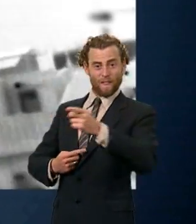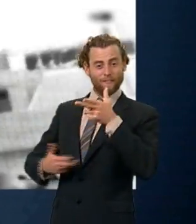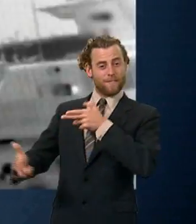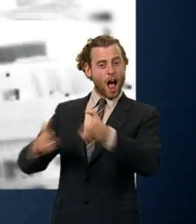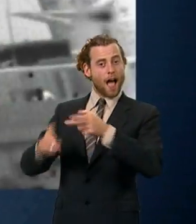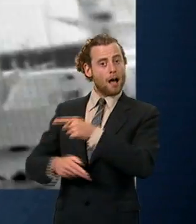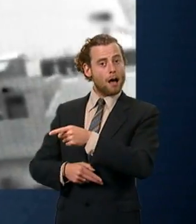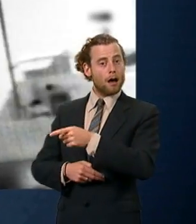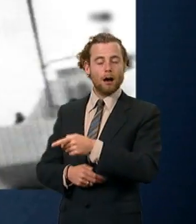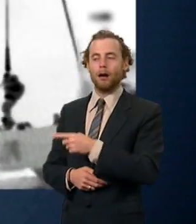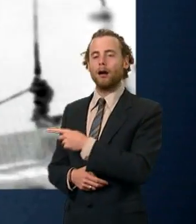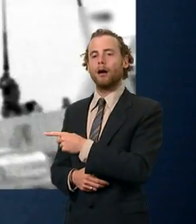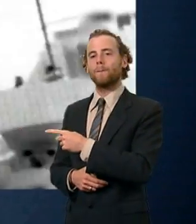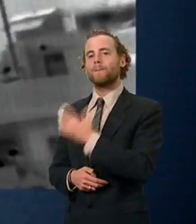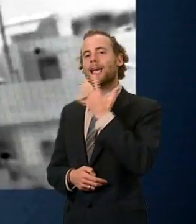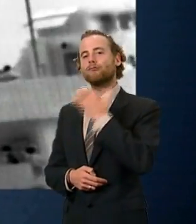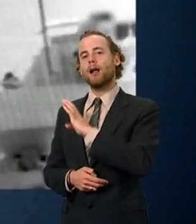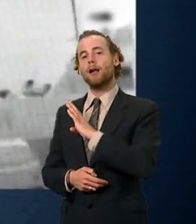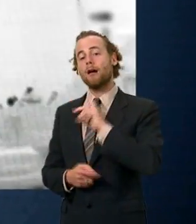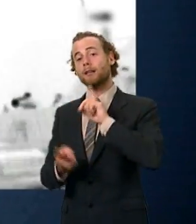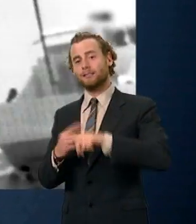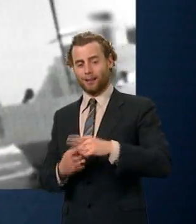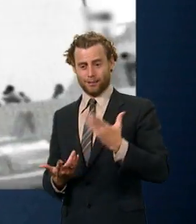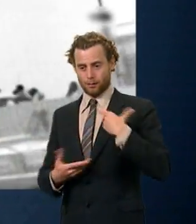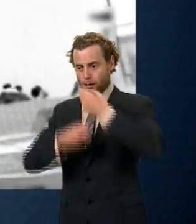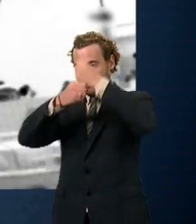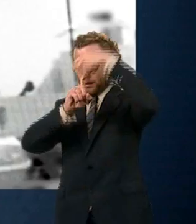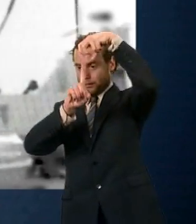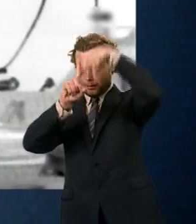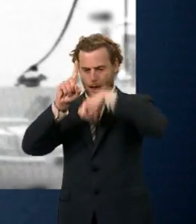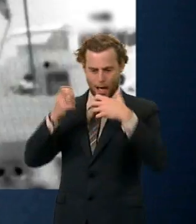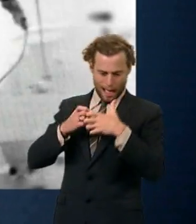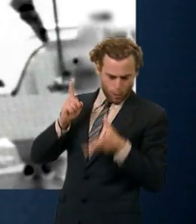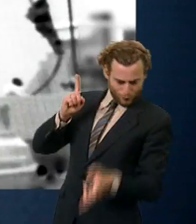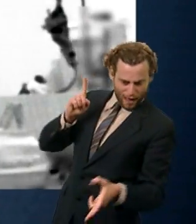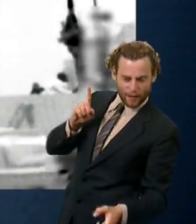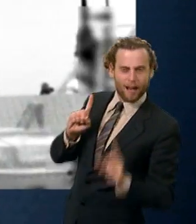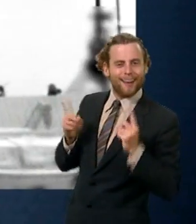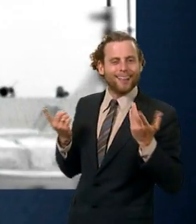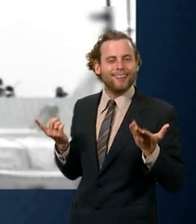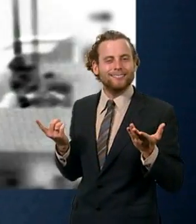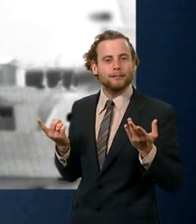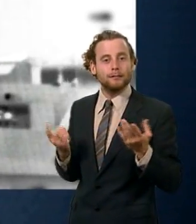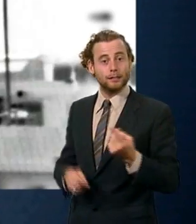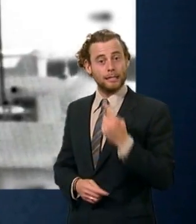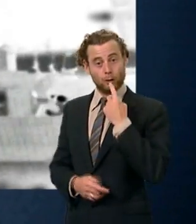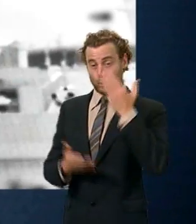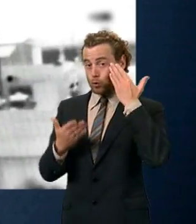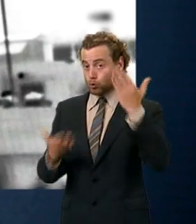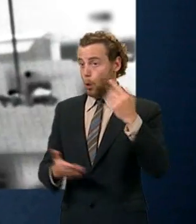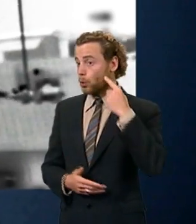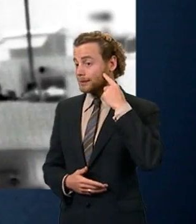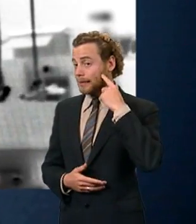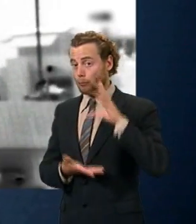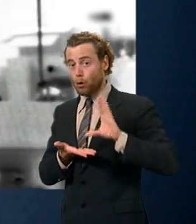The Israelis say it's not possible to fire while abseiling from a helicopter. They insist their audio shows the commandos